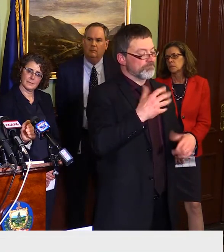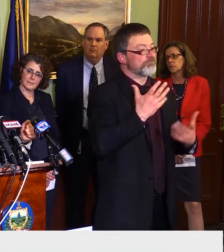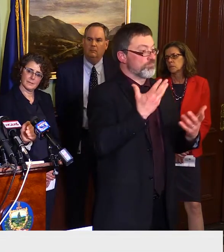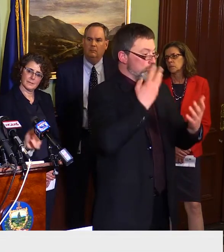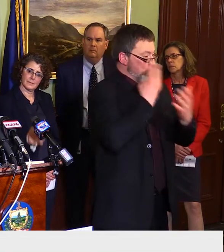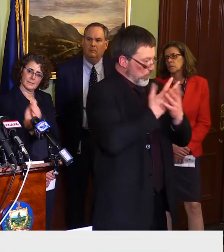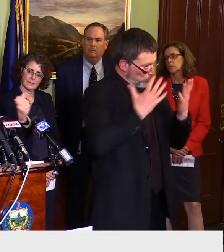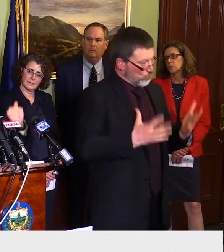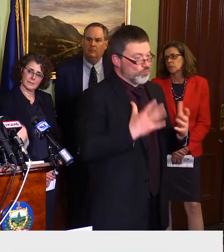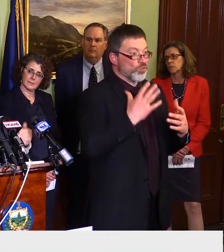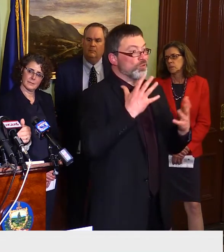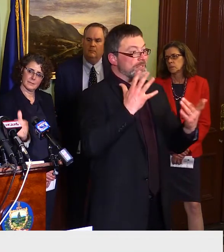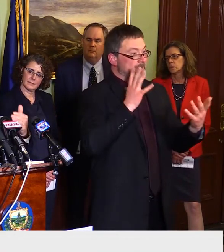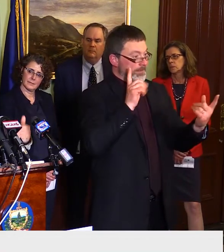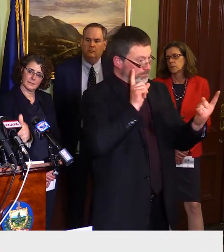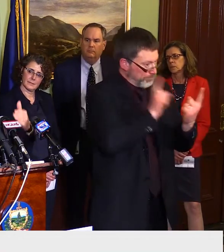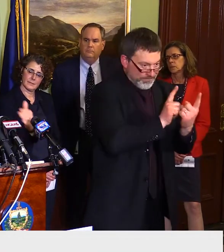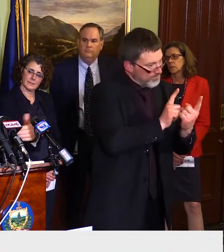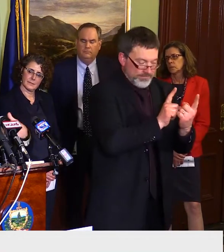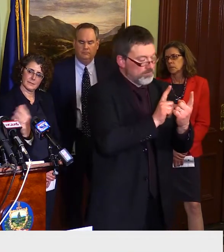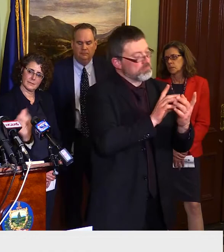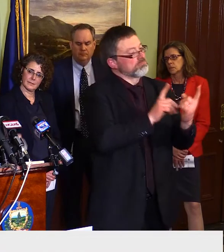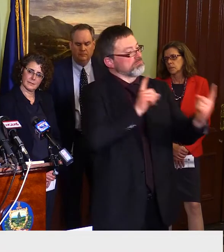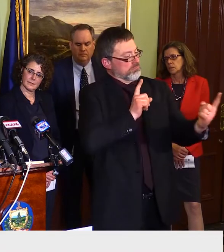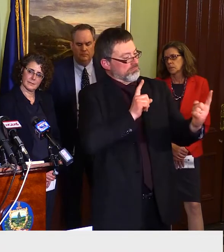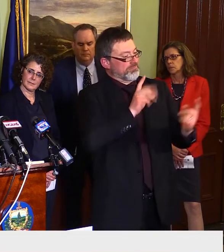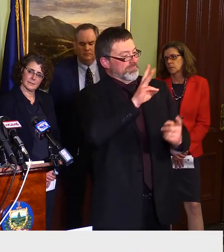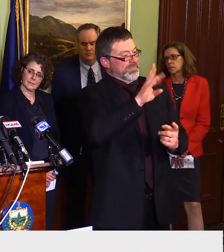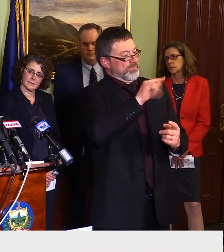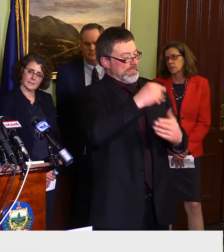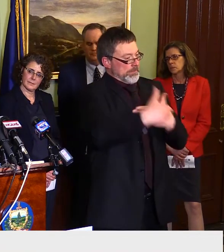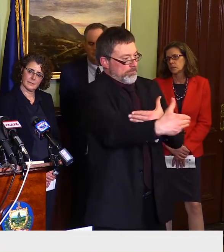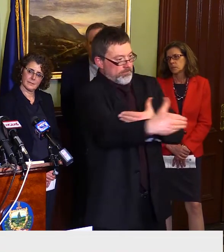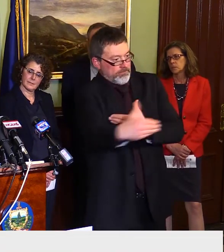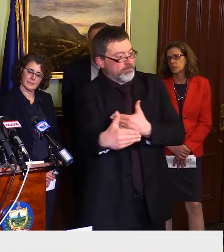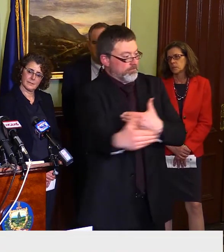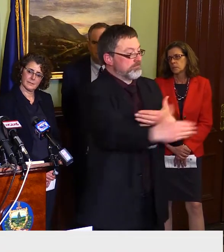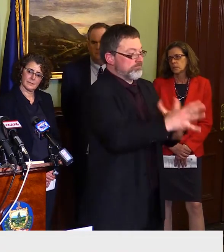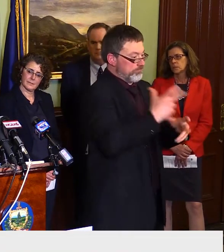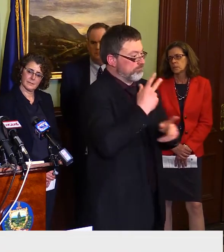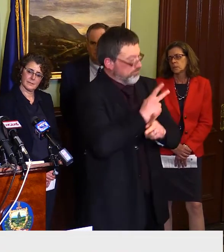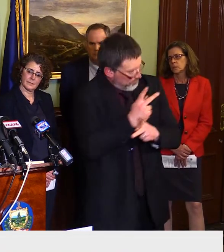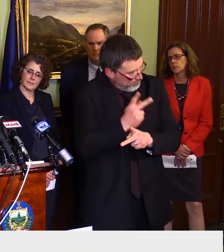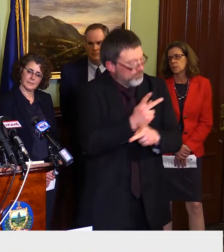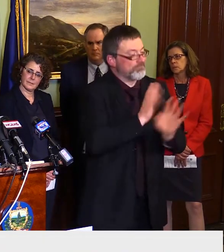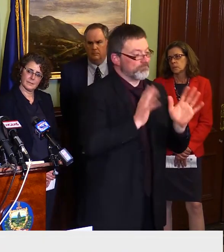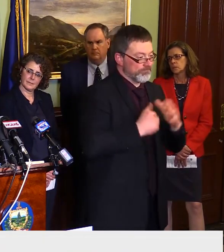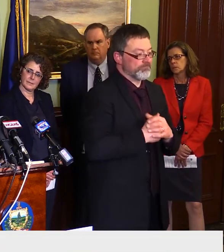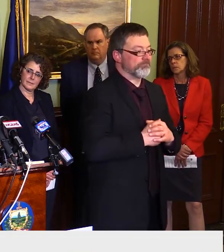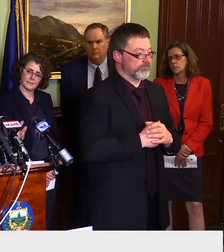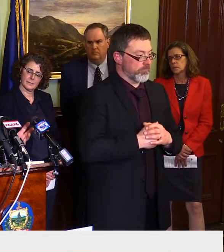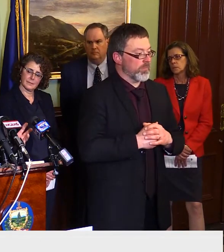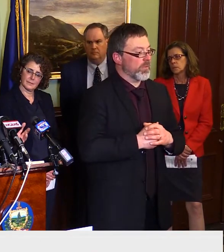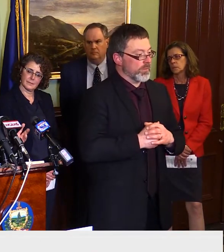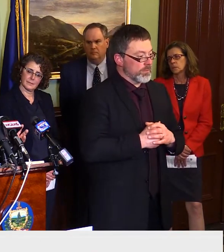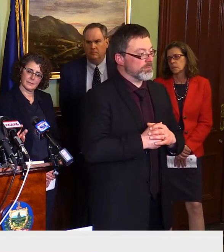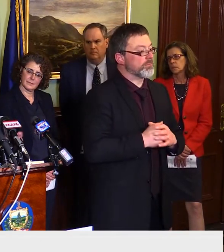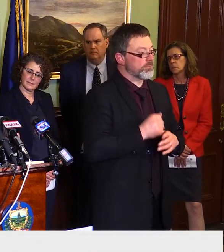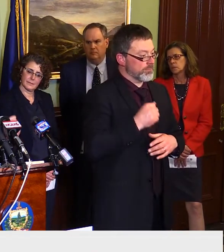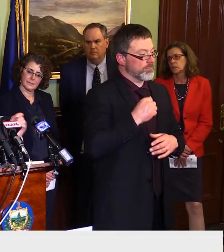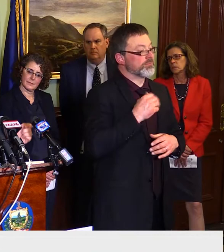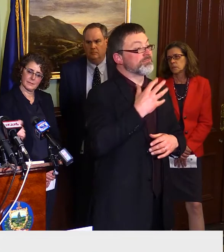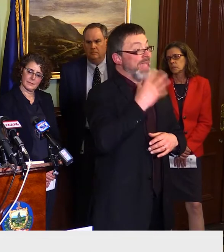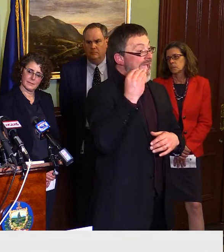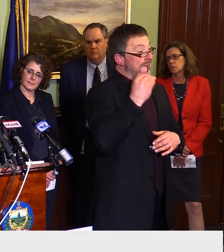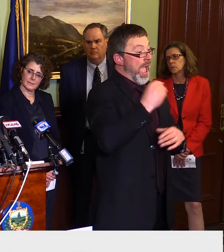the people that are coming to our prisons are segregated from our prison population. We also are, as you probably